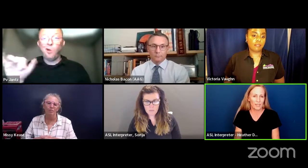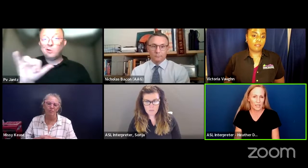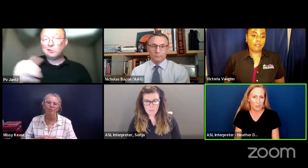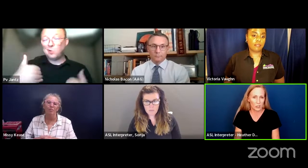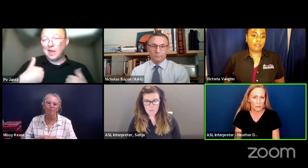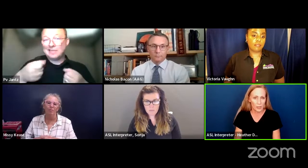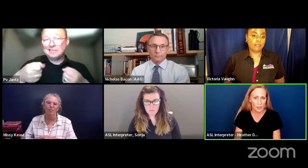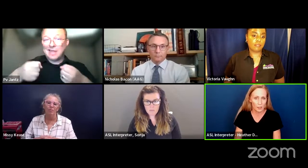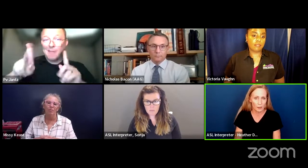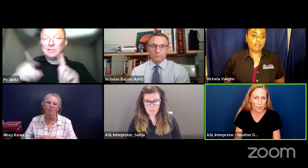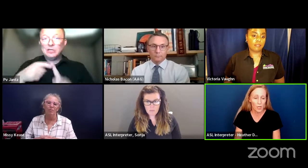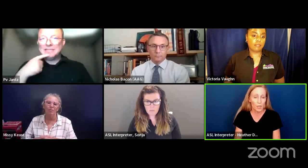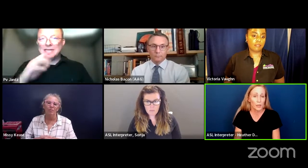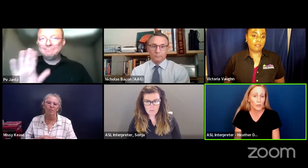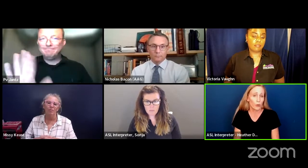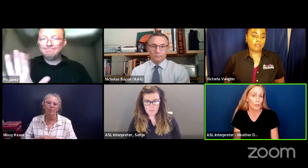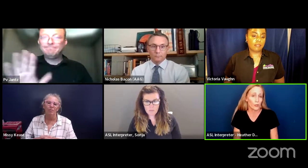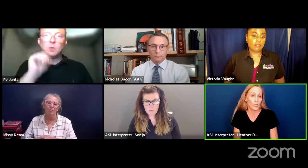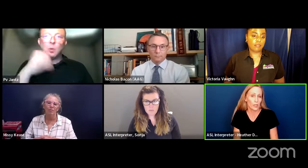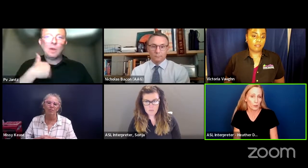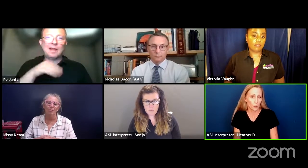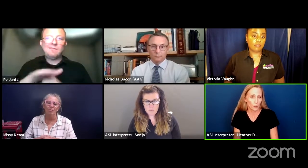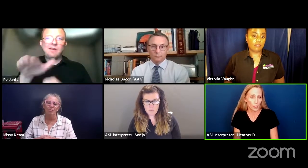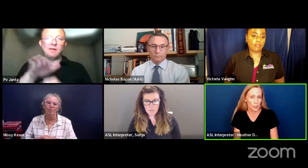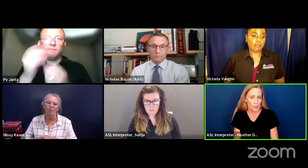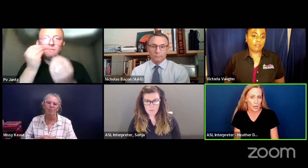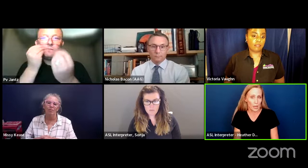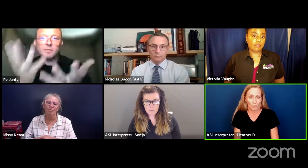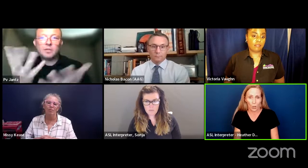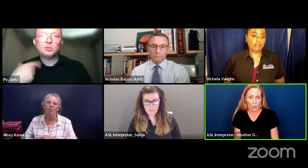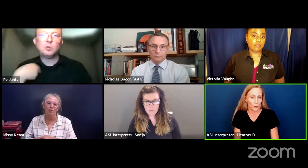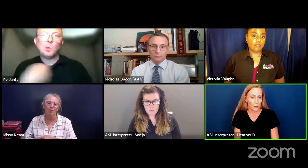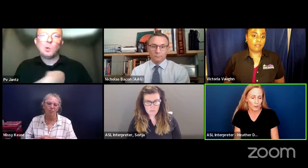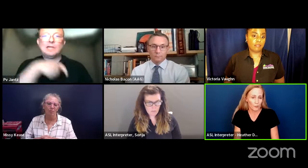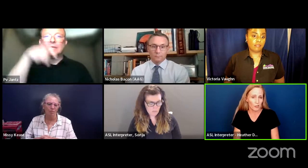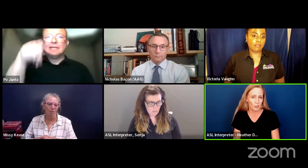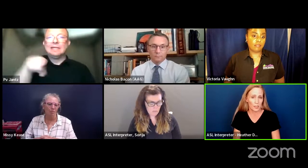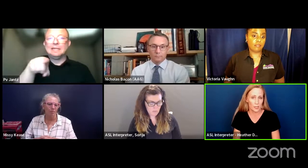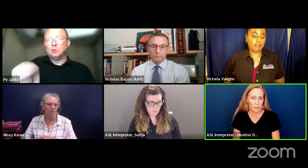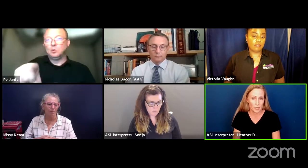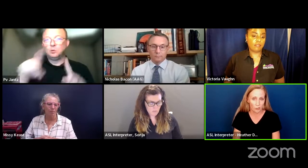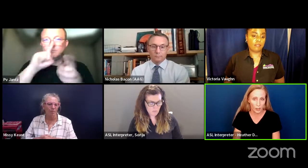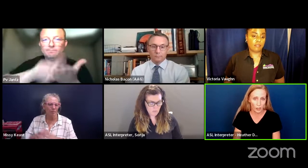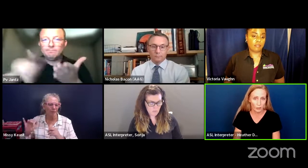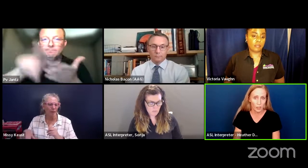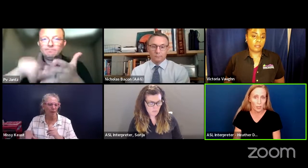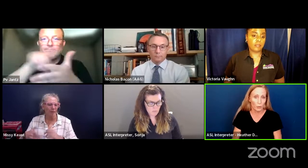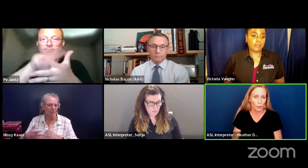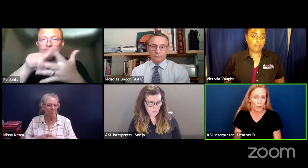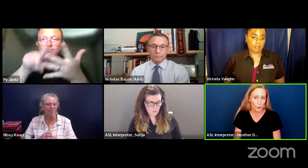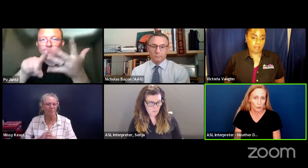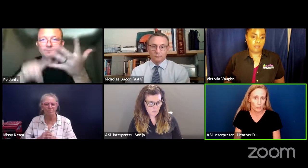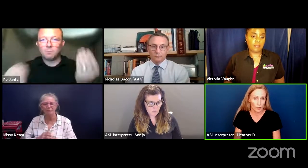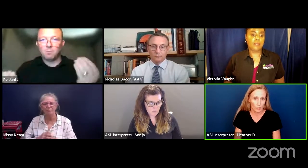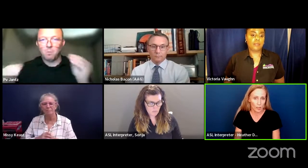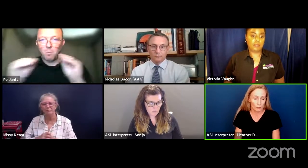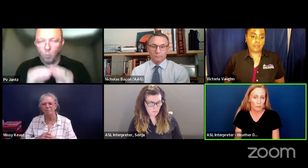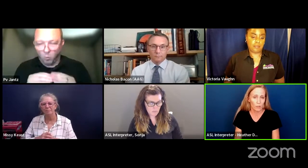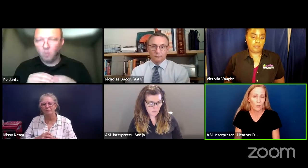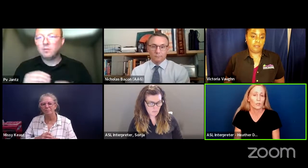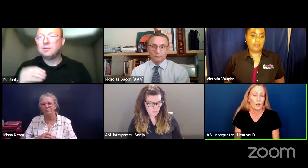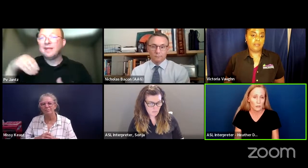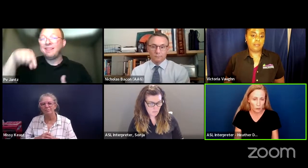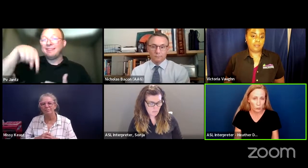in-depth investigation if necessary. The board also has the opportunity to say, no, the information is not substantiated and we need to